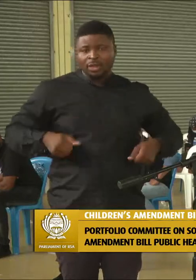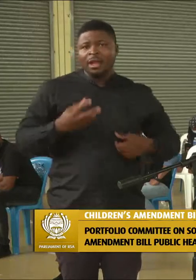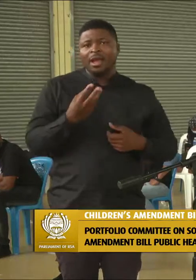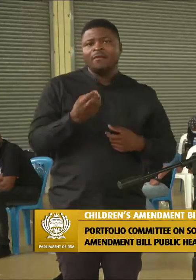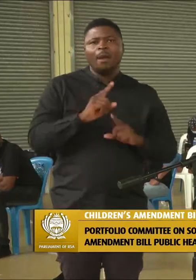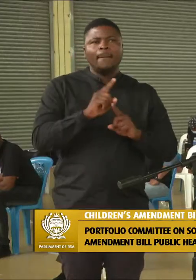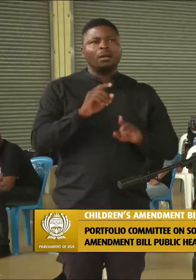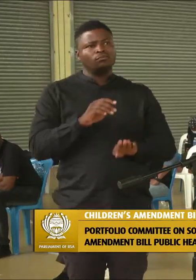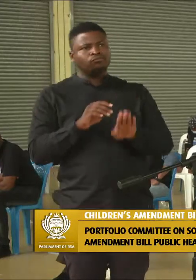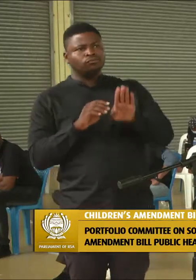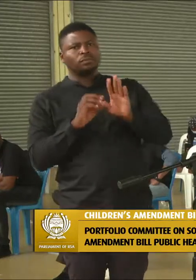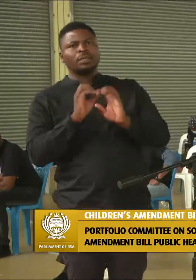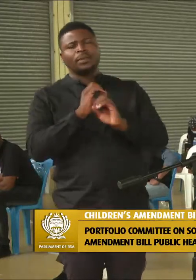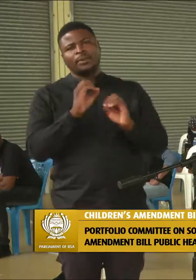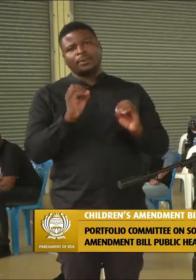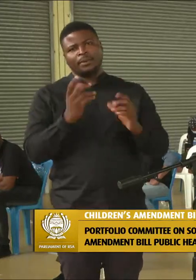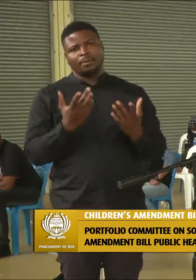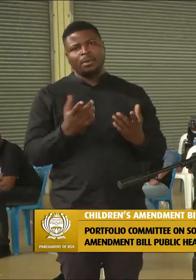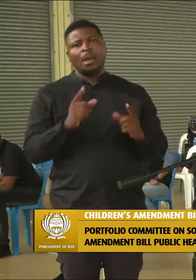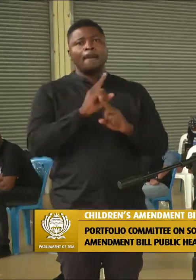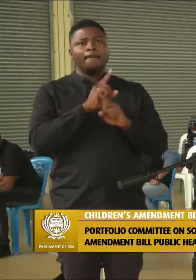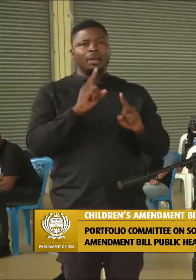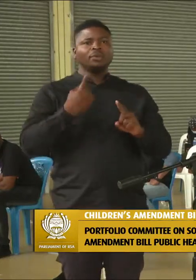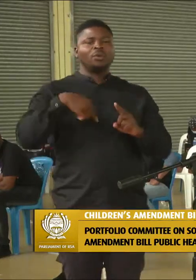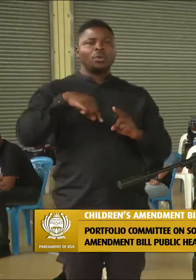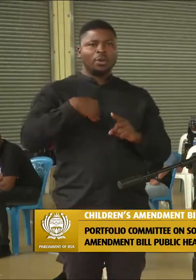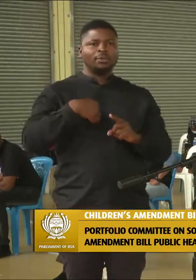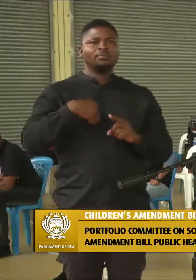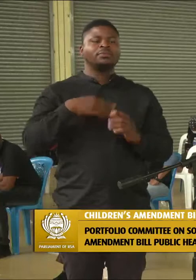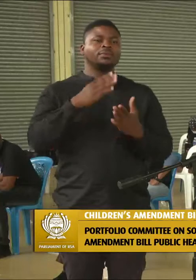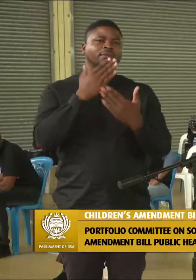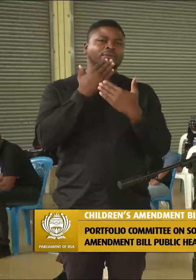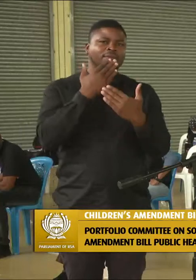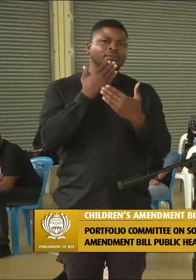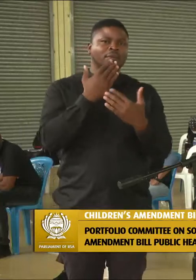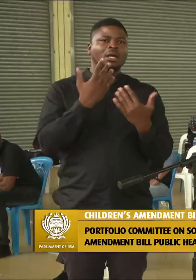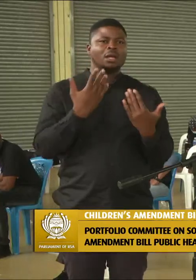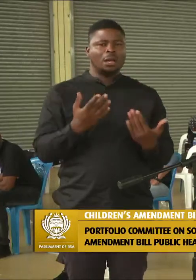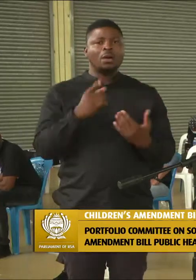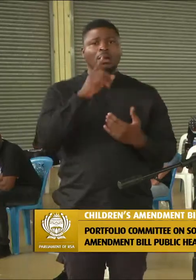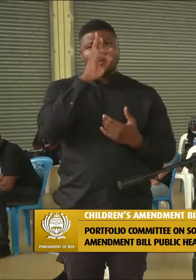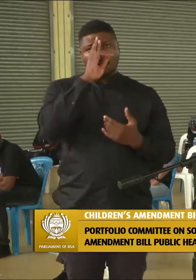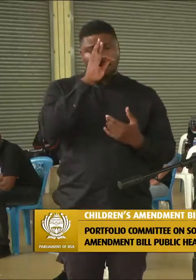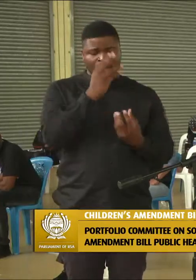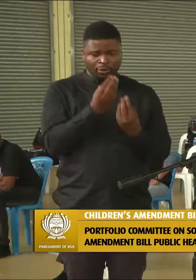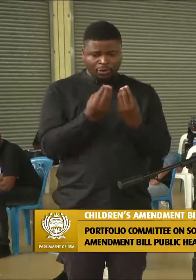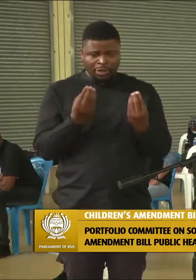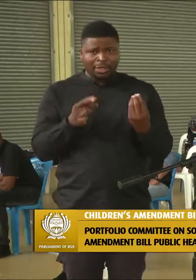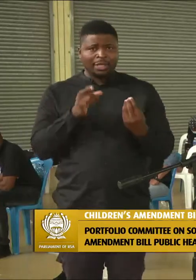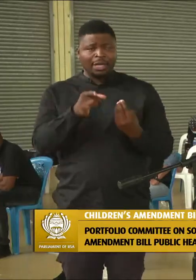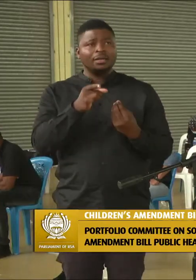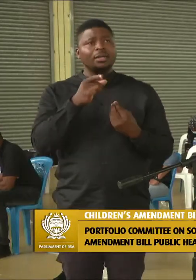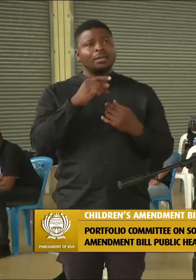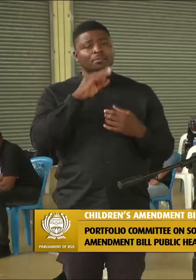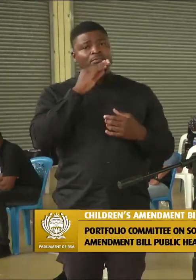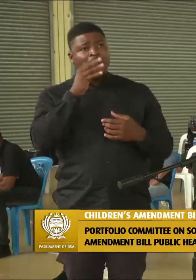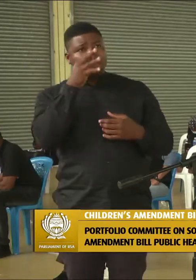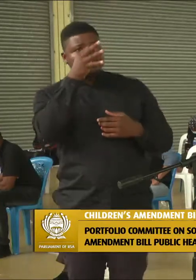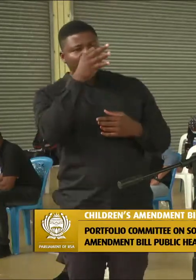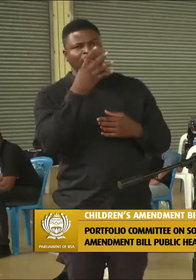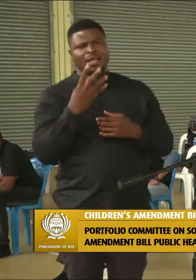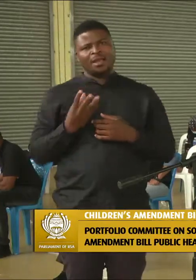Siyakholelwa kakhulu siwu ECD ukuthi children are the wisdom of the nation. We really believe as